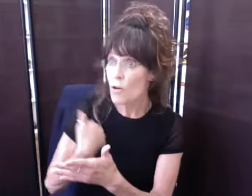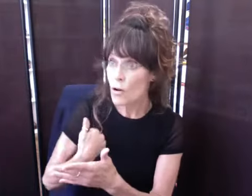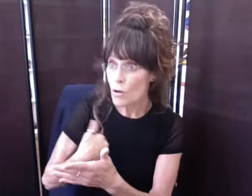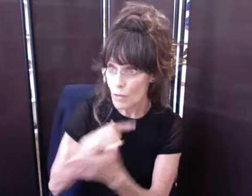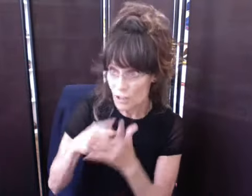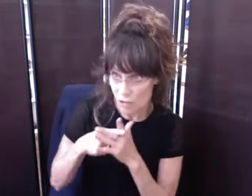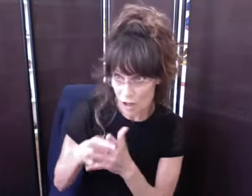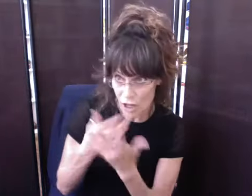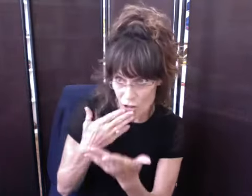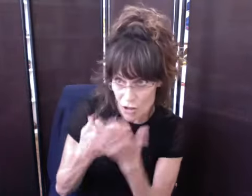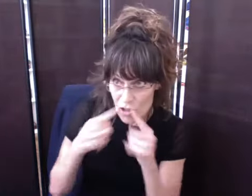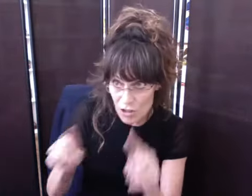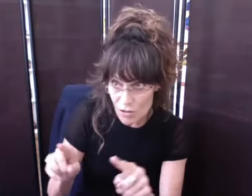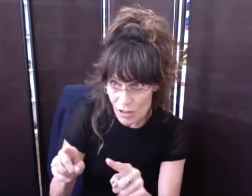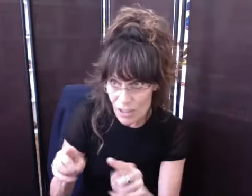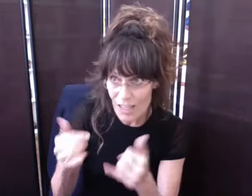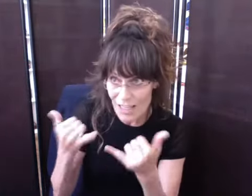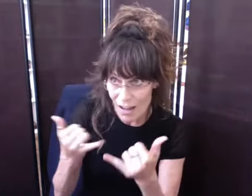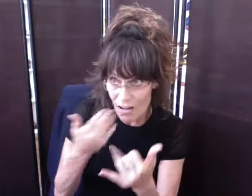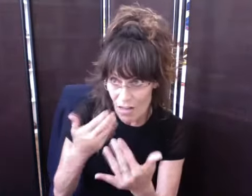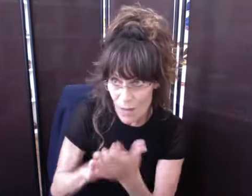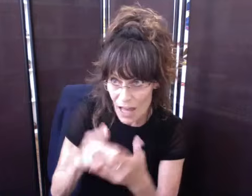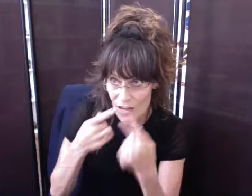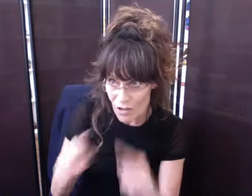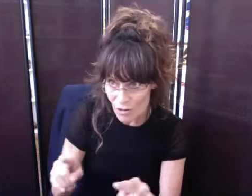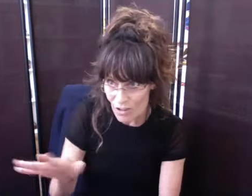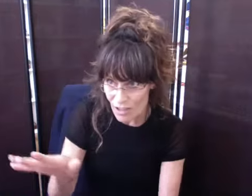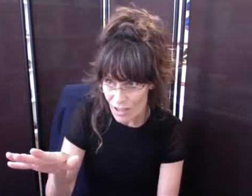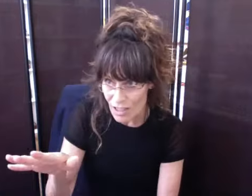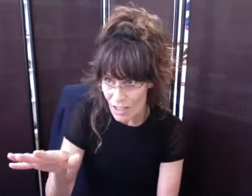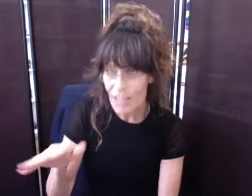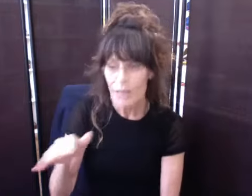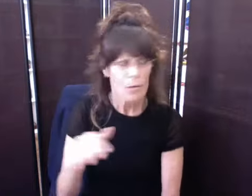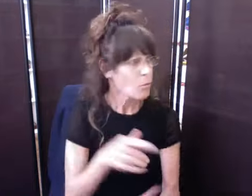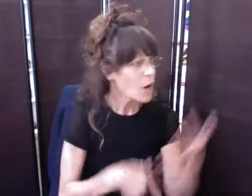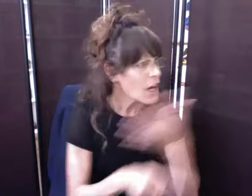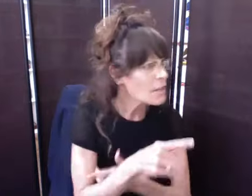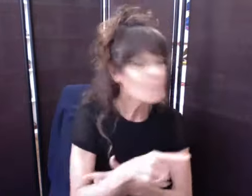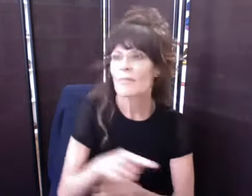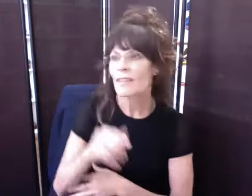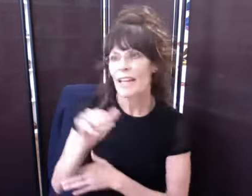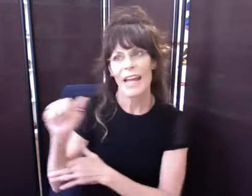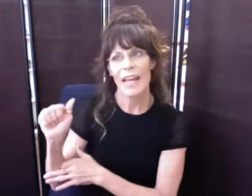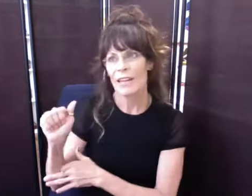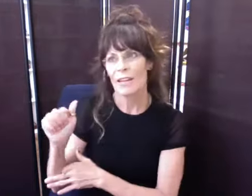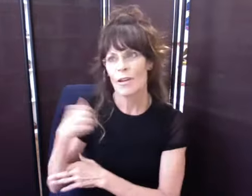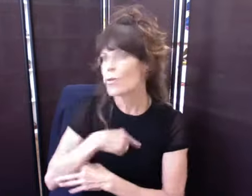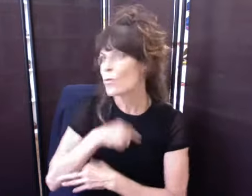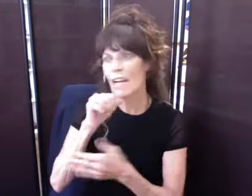said, what's that? And he said, well, in Alcoholics Anonymous, we're not doctors. We can't fix your body. If you have the